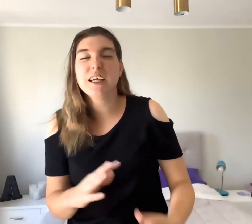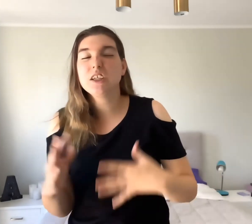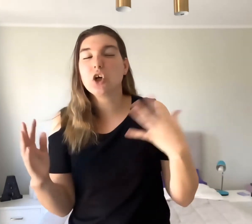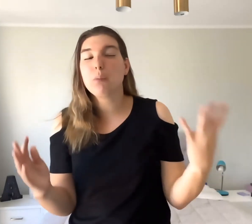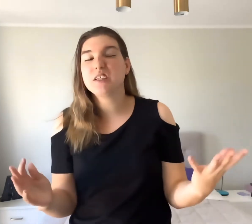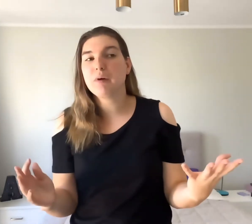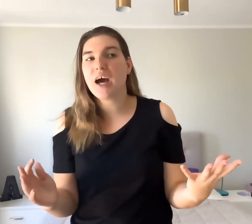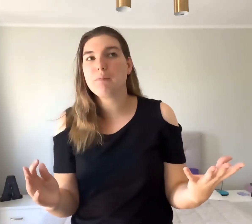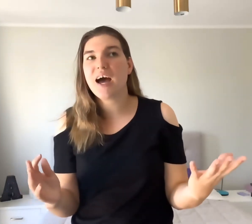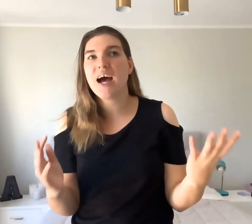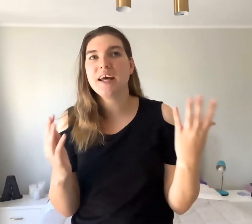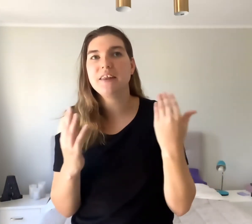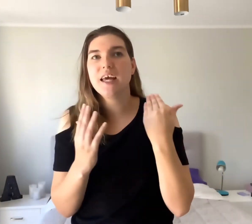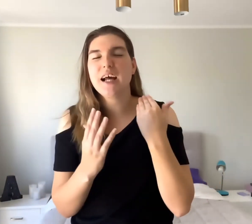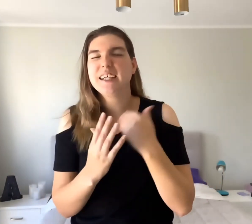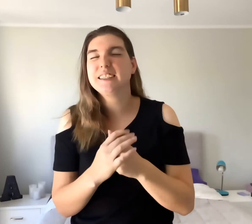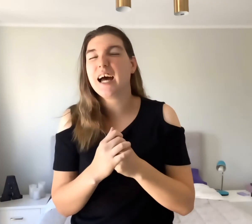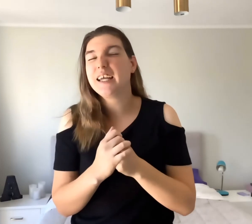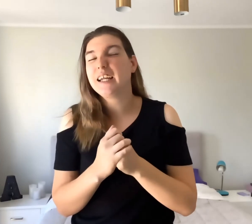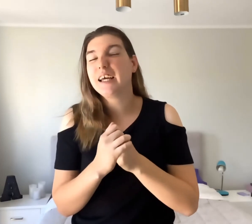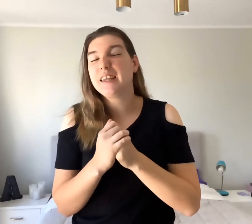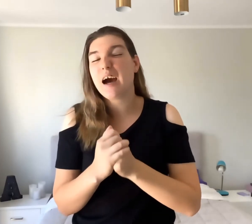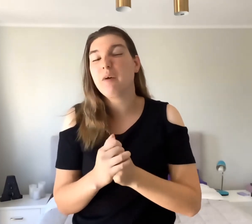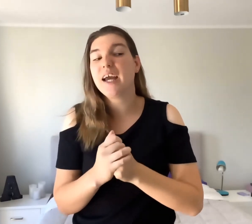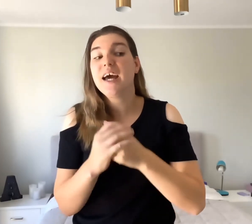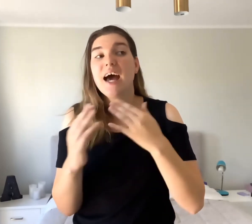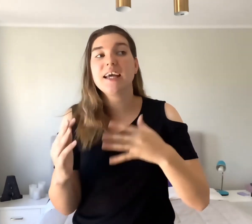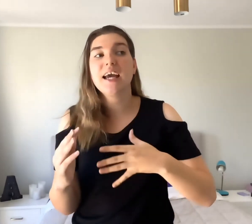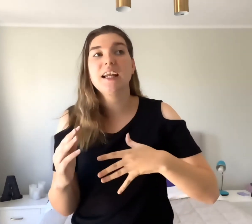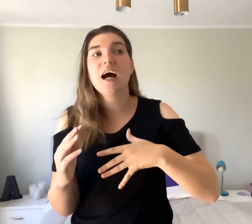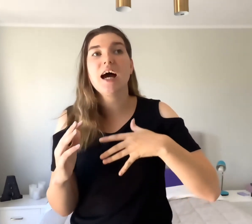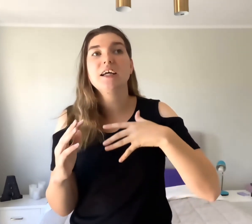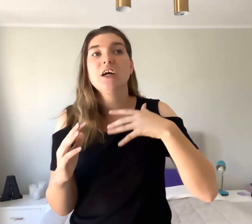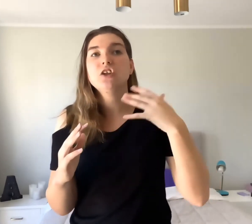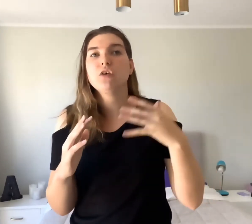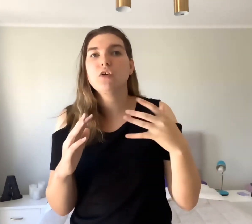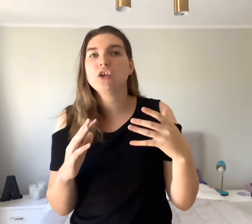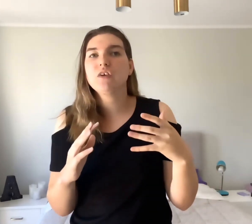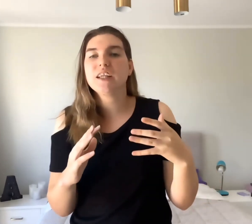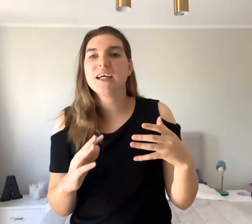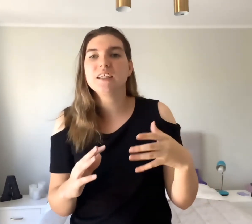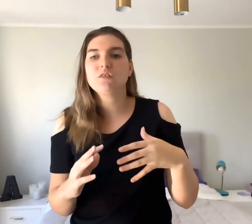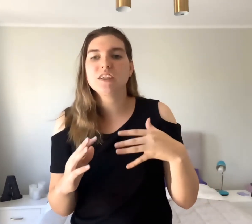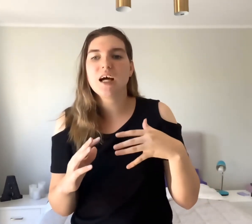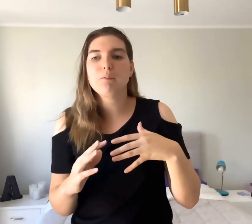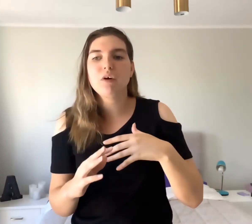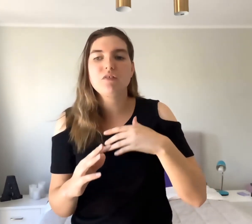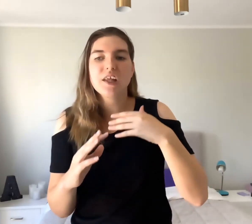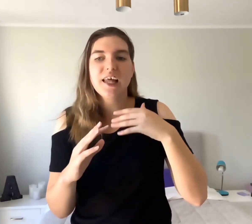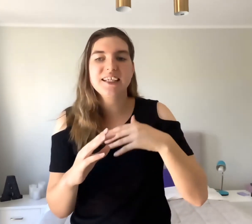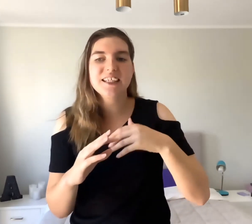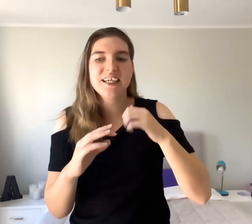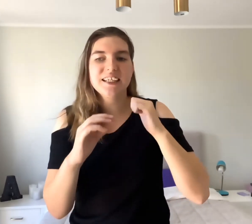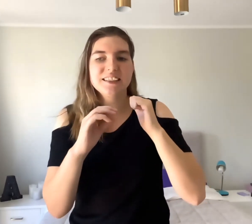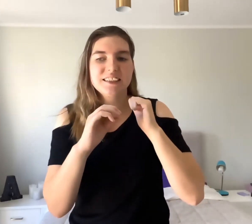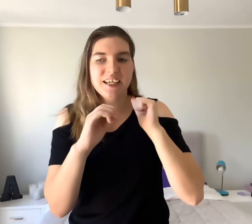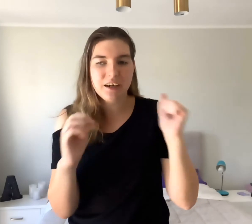airdrop it to my iPad and then I start editing that way. Again, I do a few different things. For example, if the lighting is